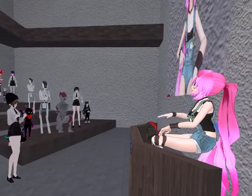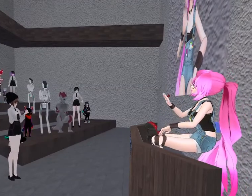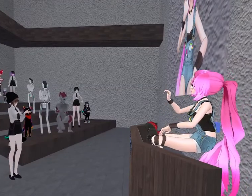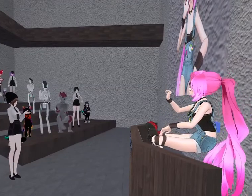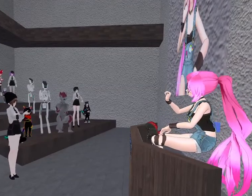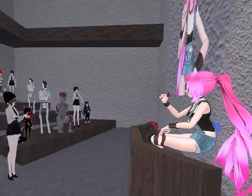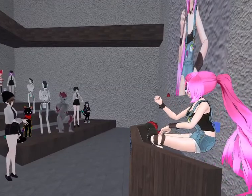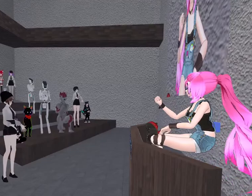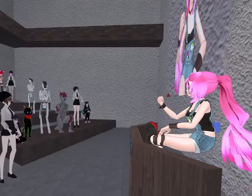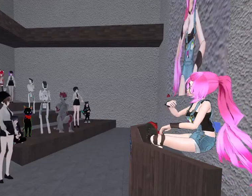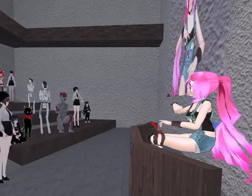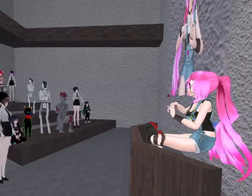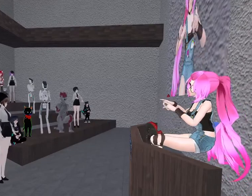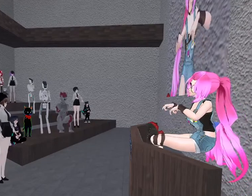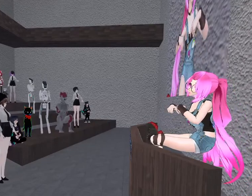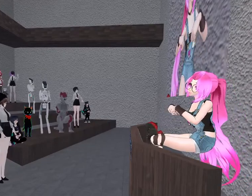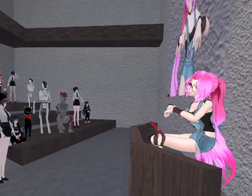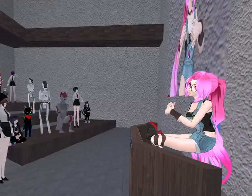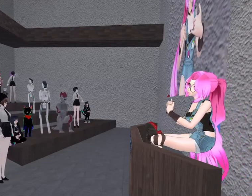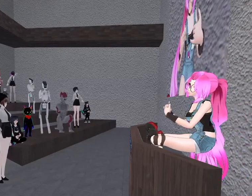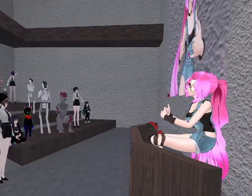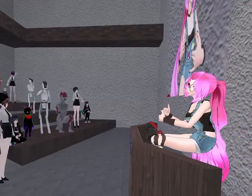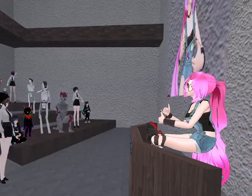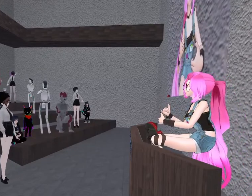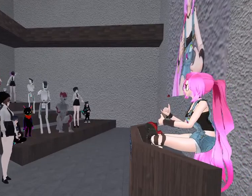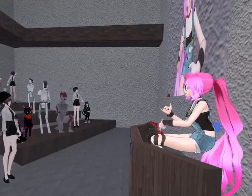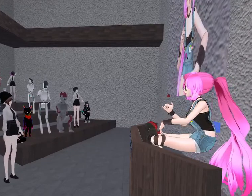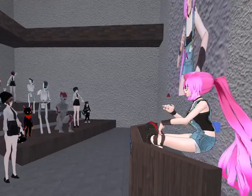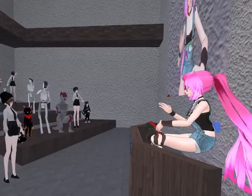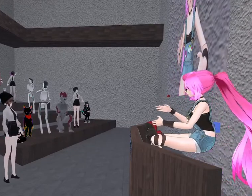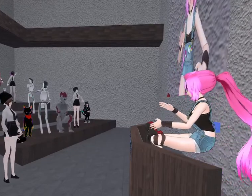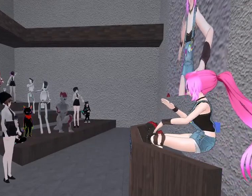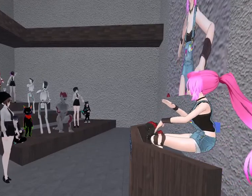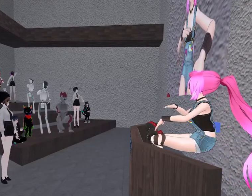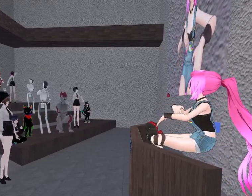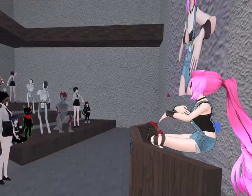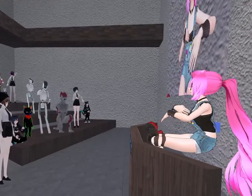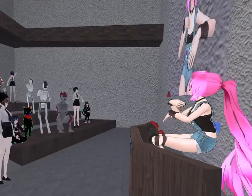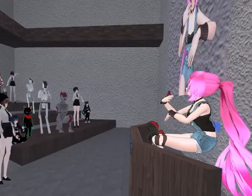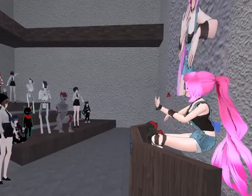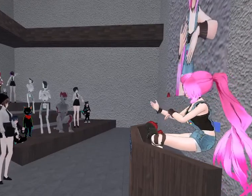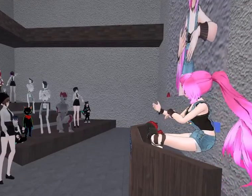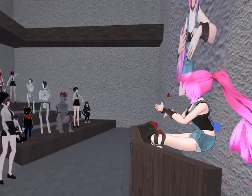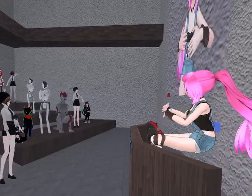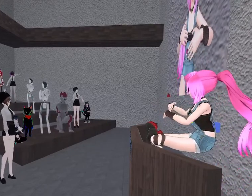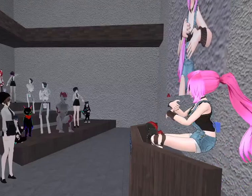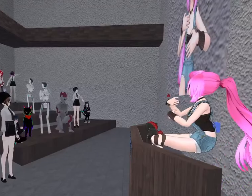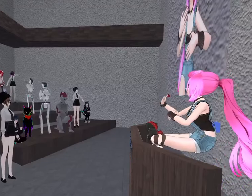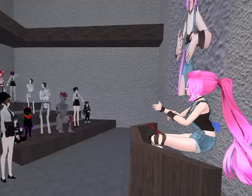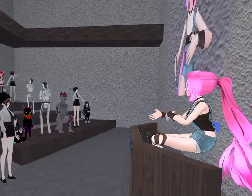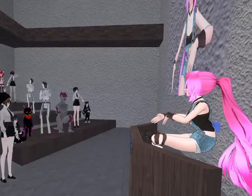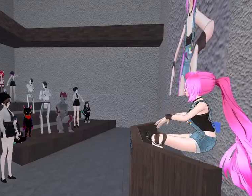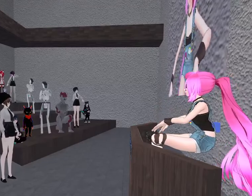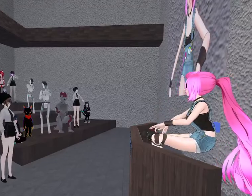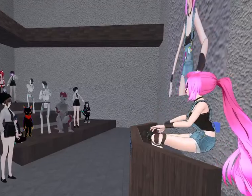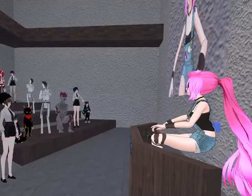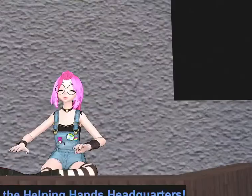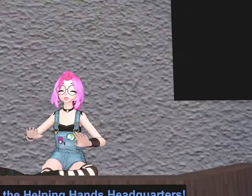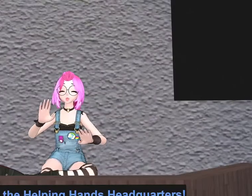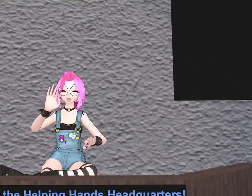People are just like, so I went to the store today and like you say like so, like moving on to a sentence. But if you